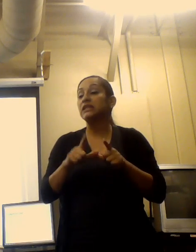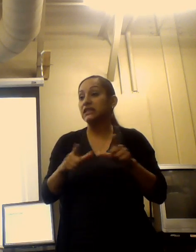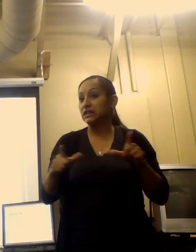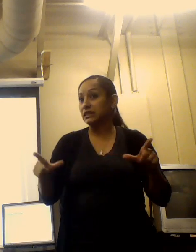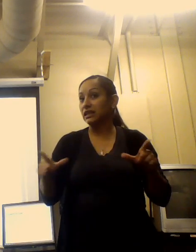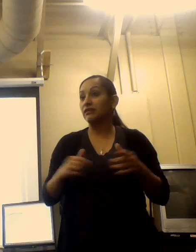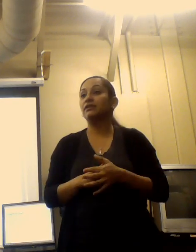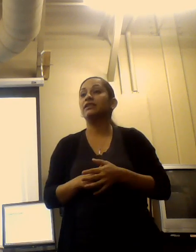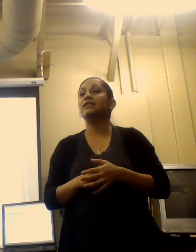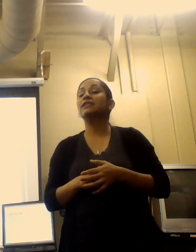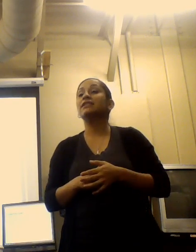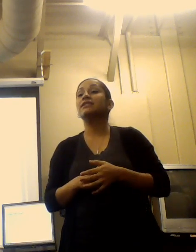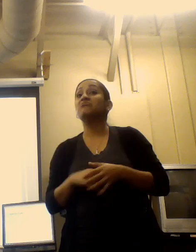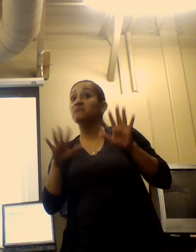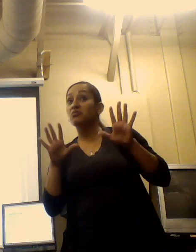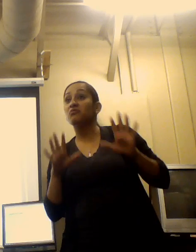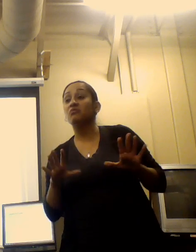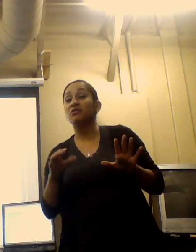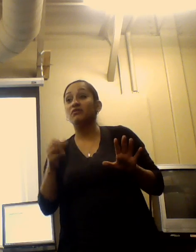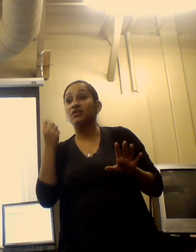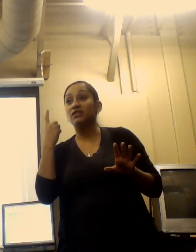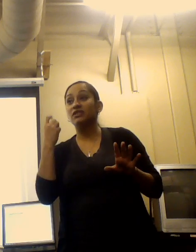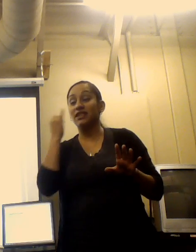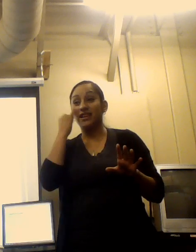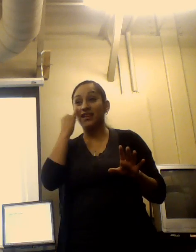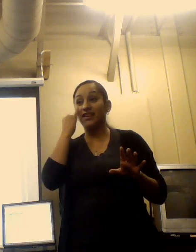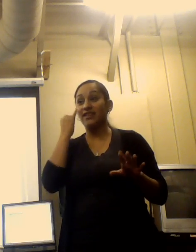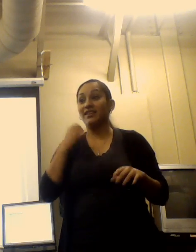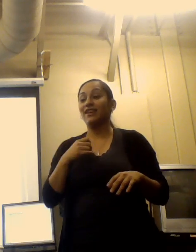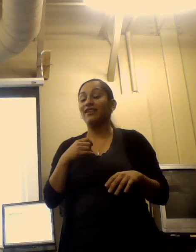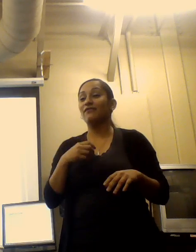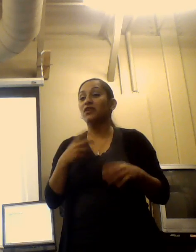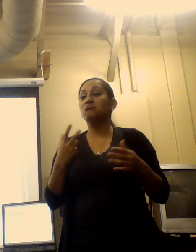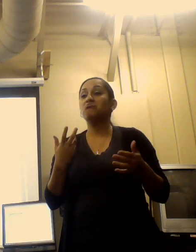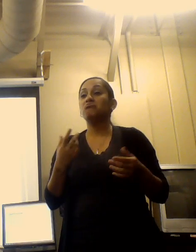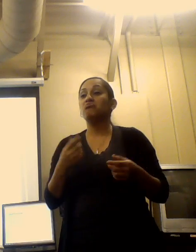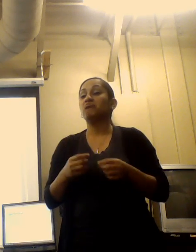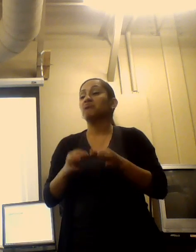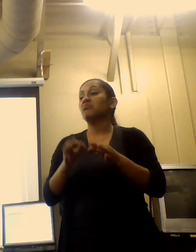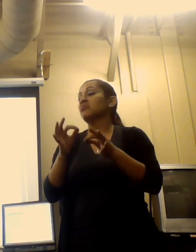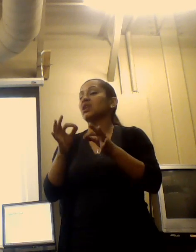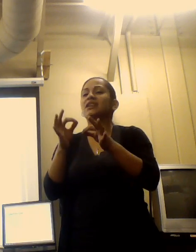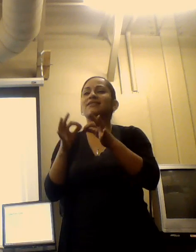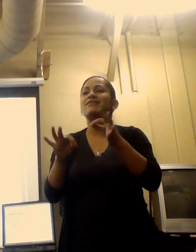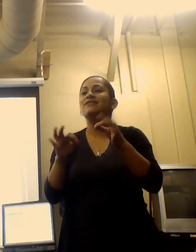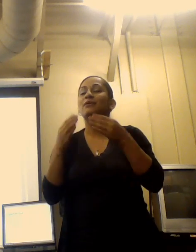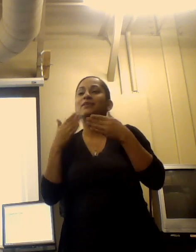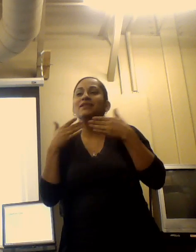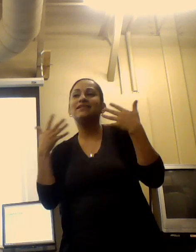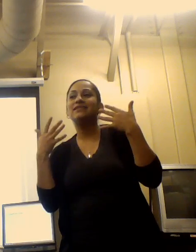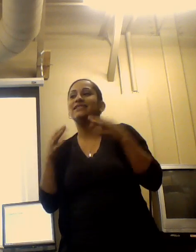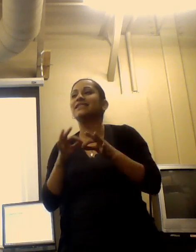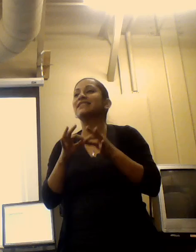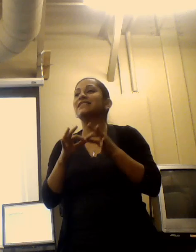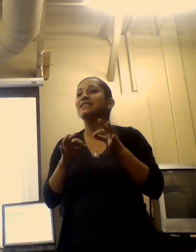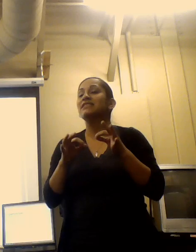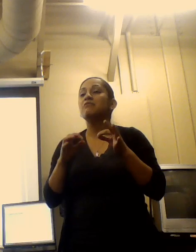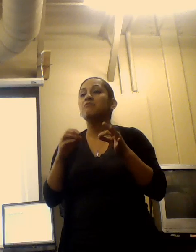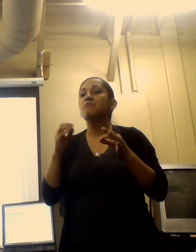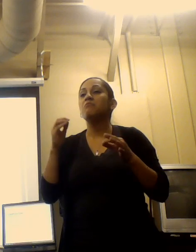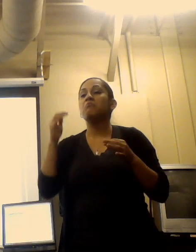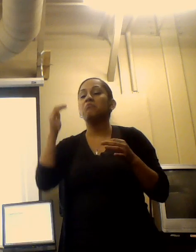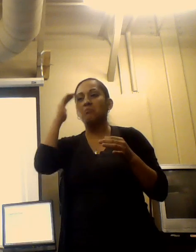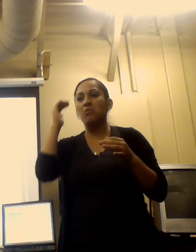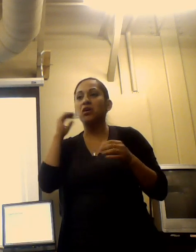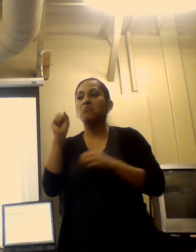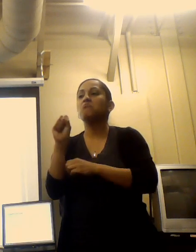head nod will do. As soon as somebody turns around like this, let it go.